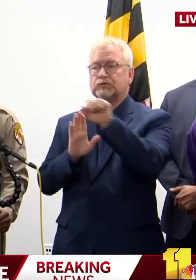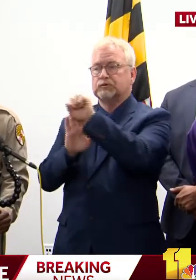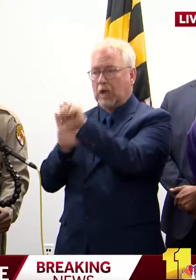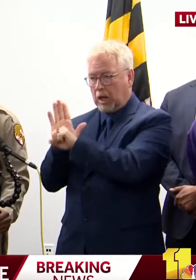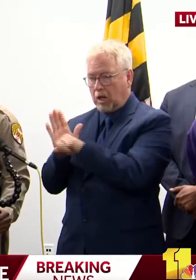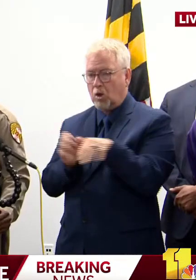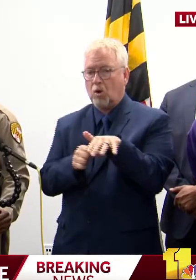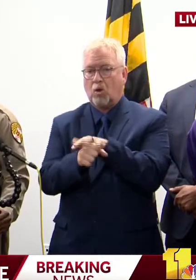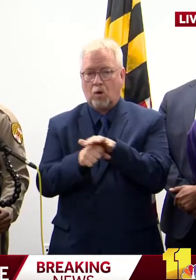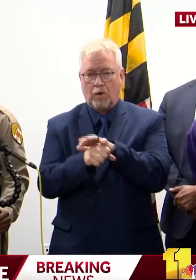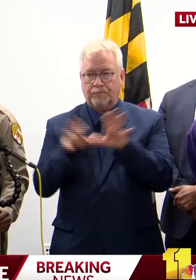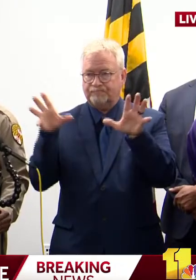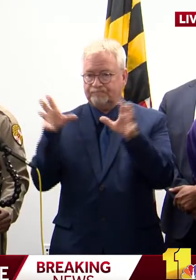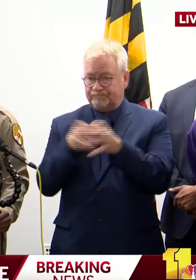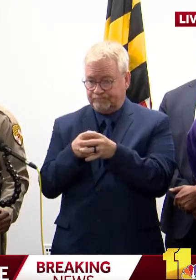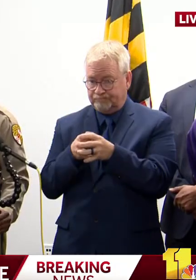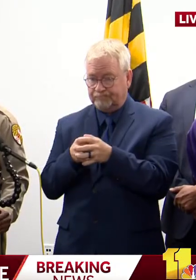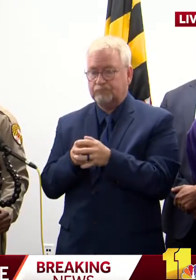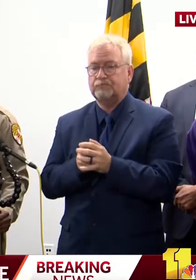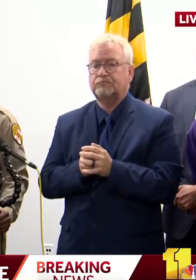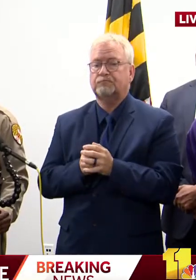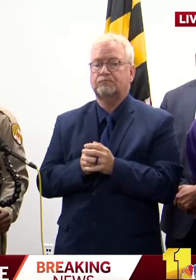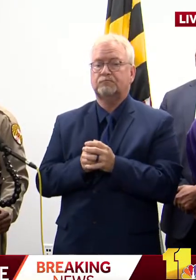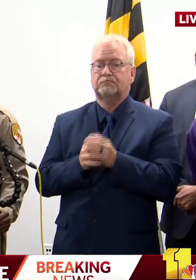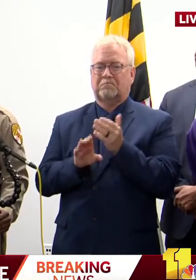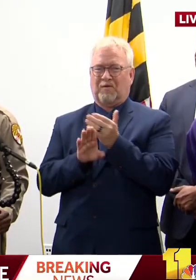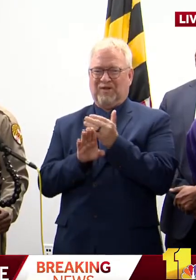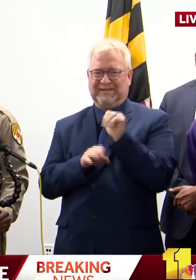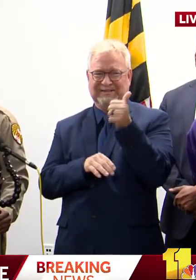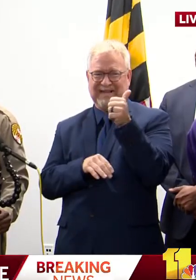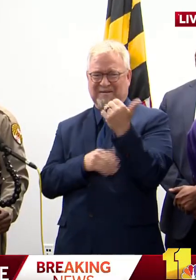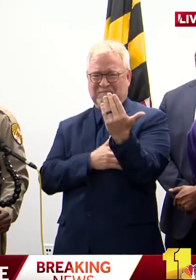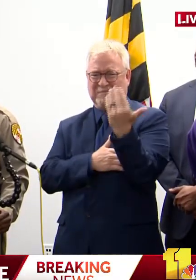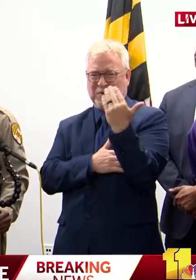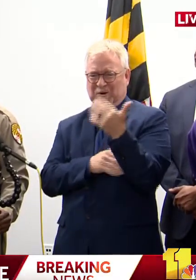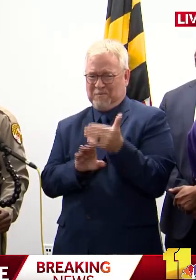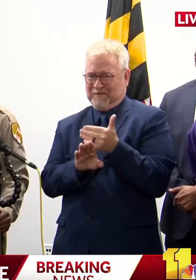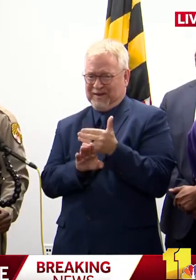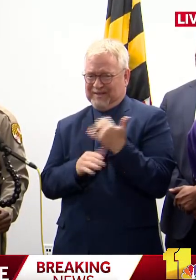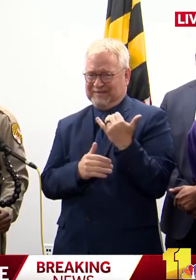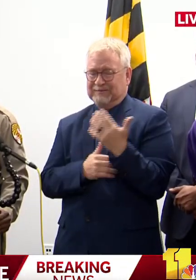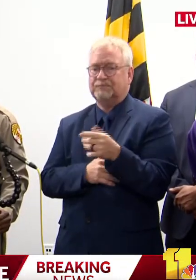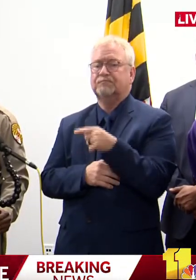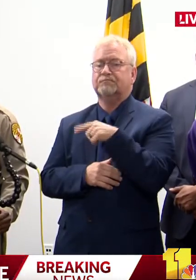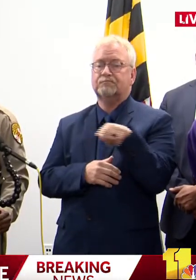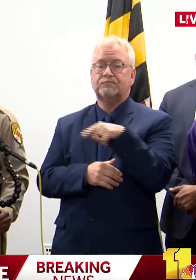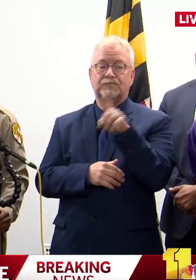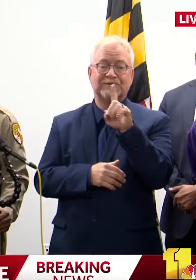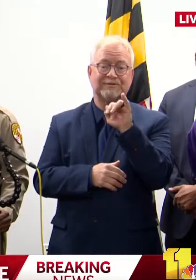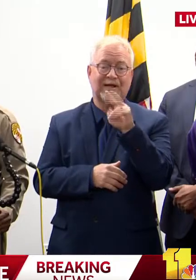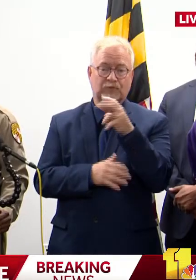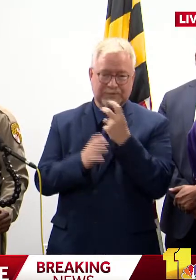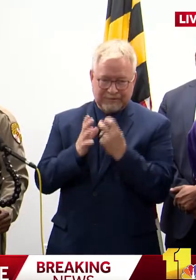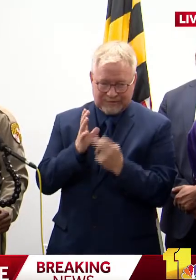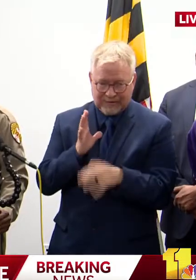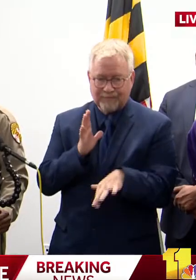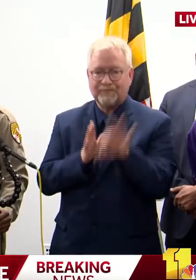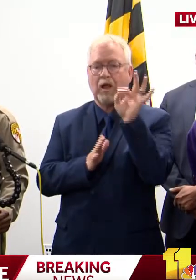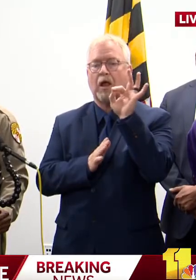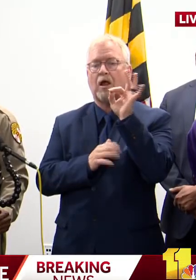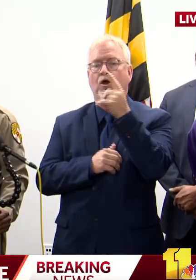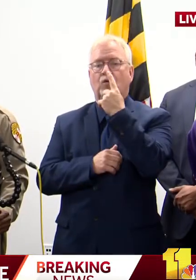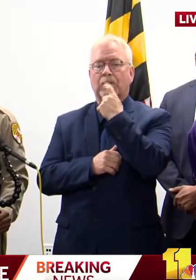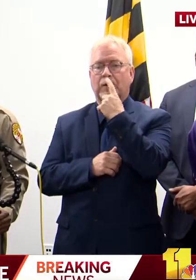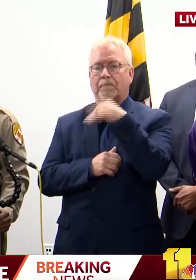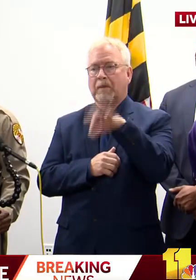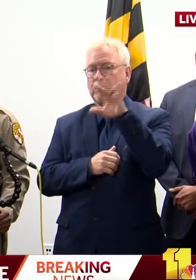made a tragic finding. Shortly before 10 a.m., divers located a red pickup truck submerged in